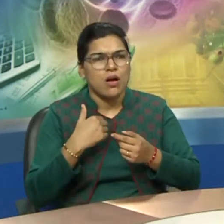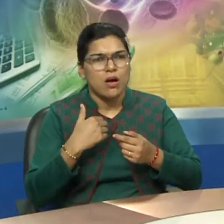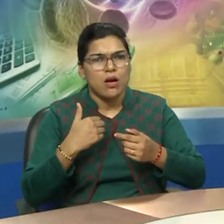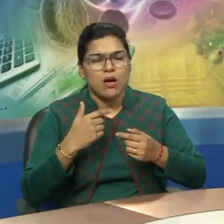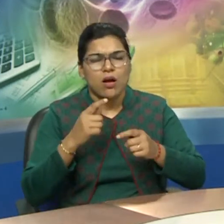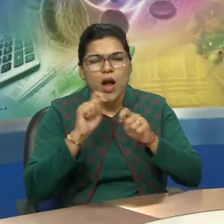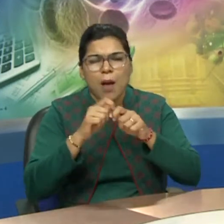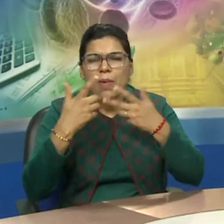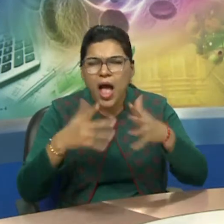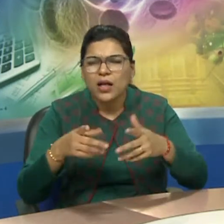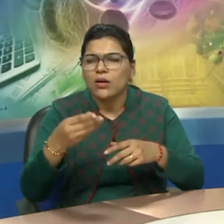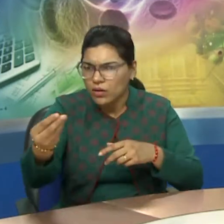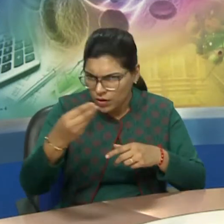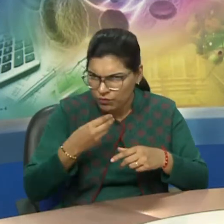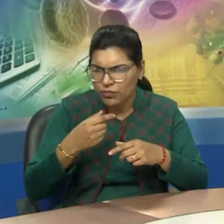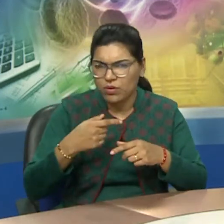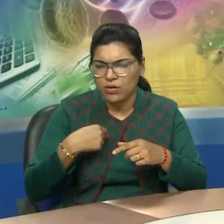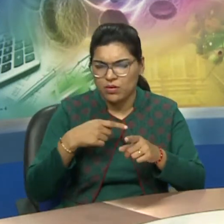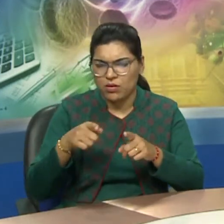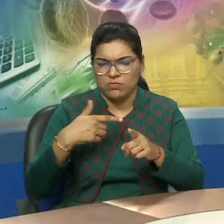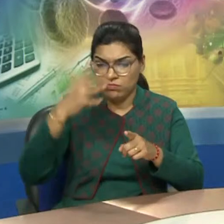point is truthfulness.